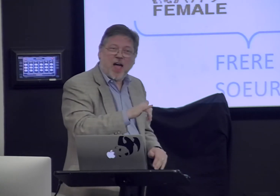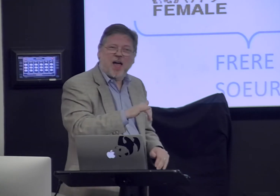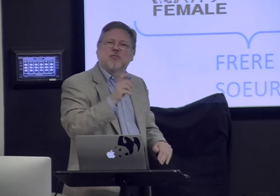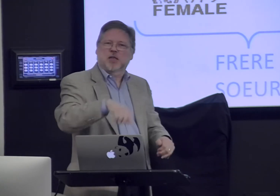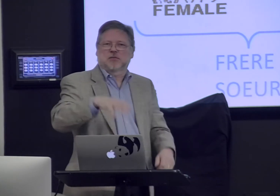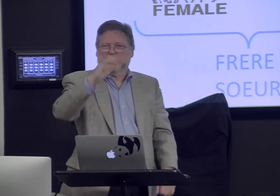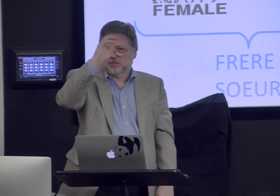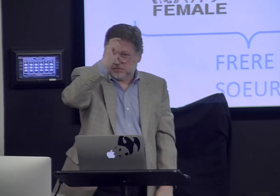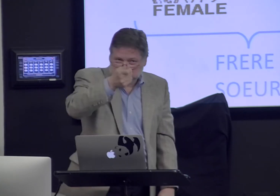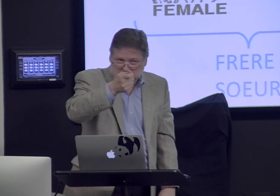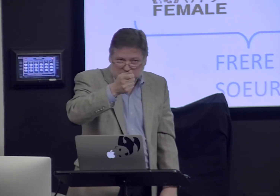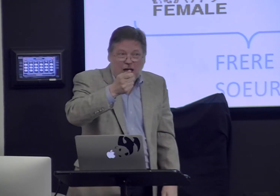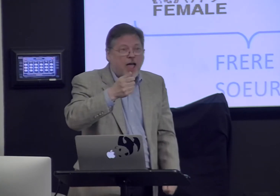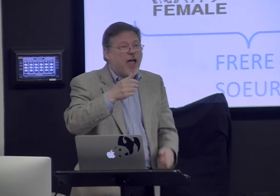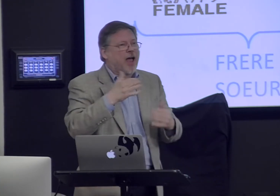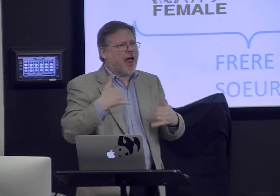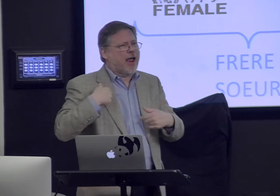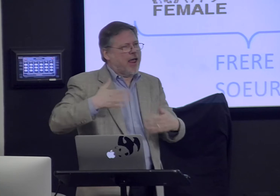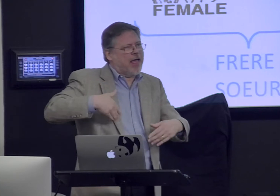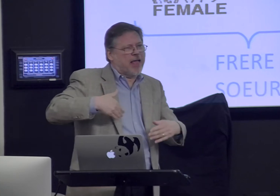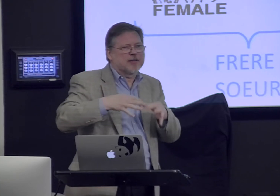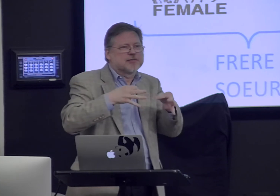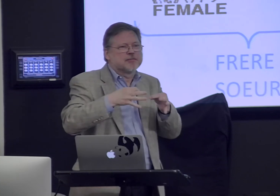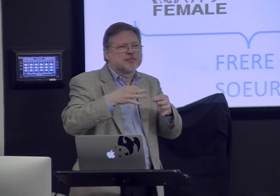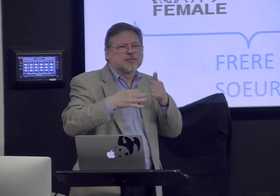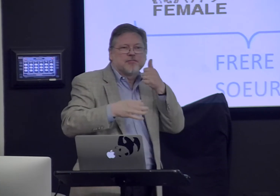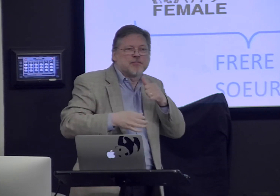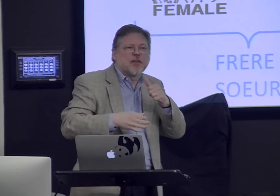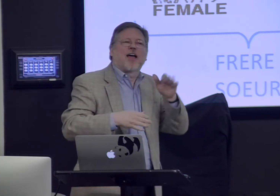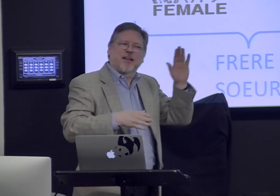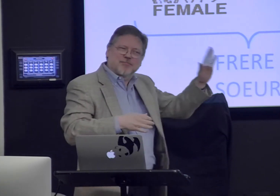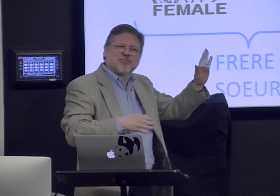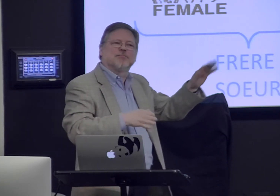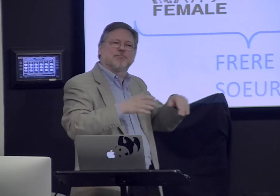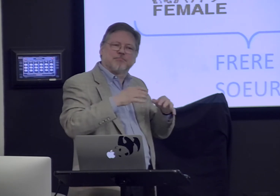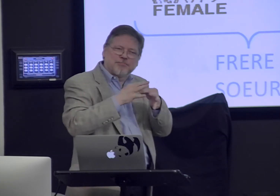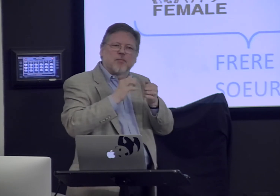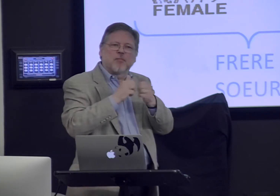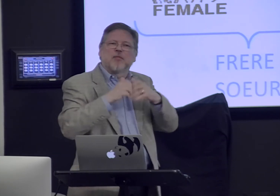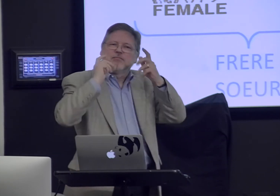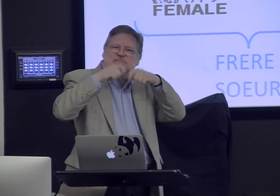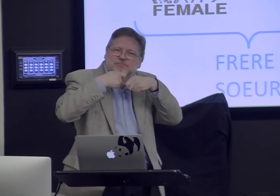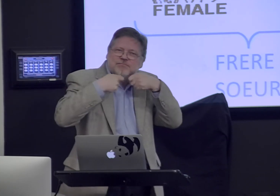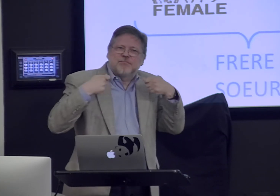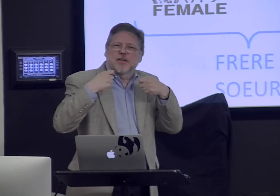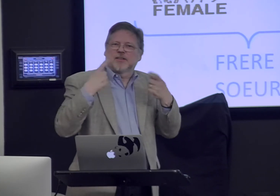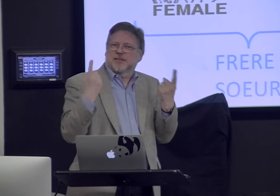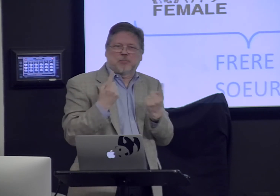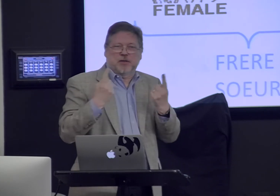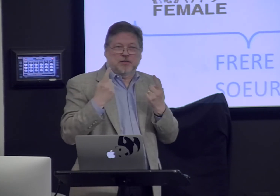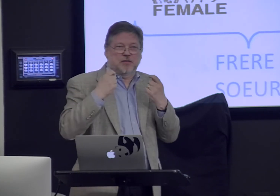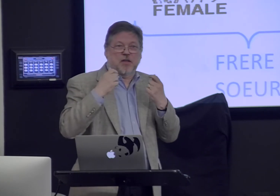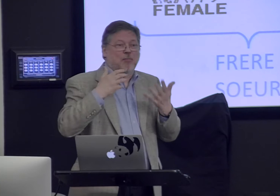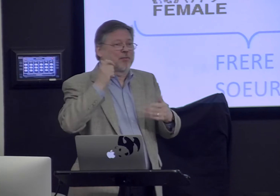that is also a remnant of what we saw in French Sign Language in the 1800s as full